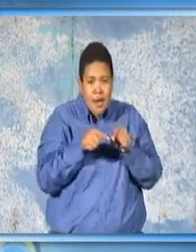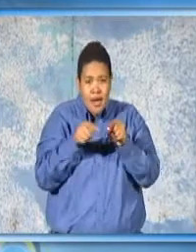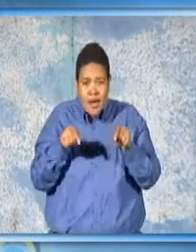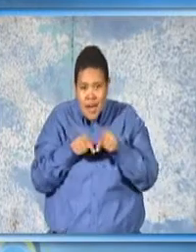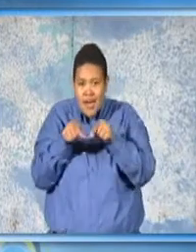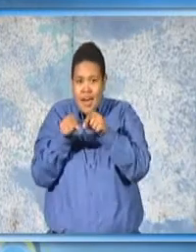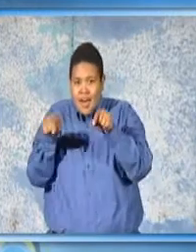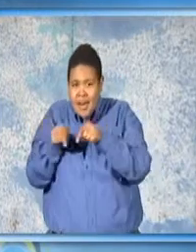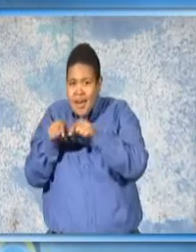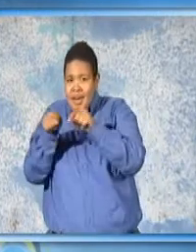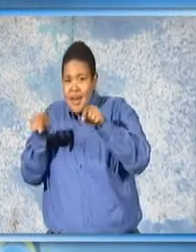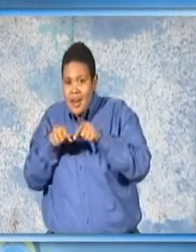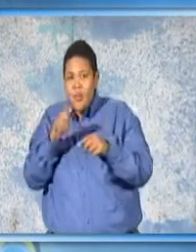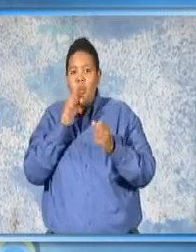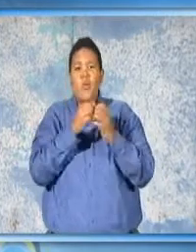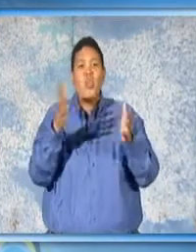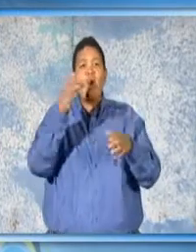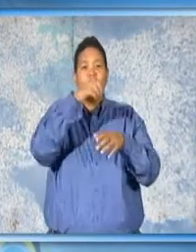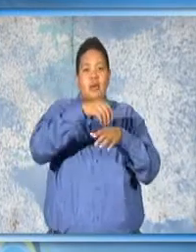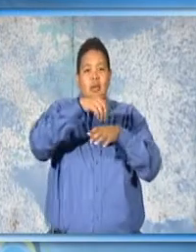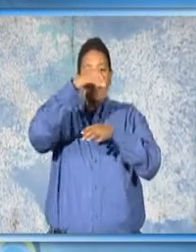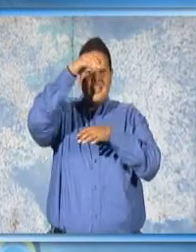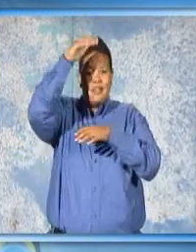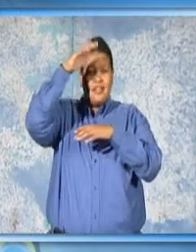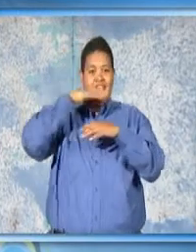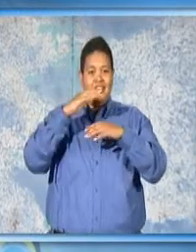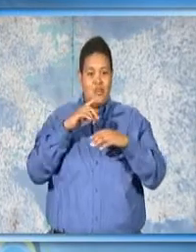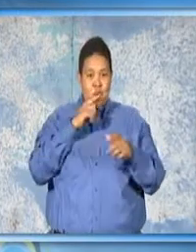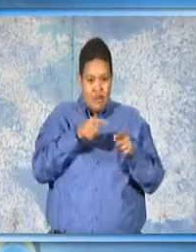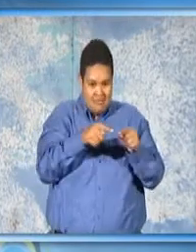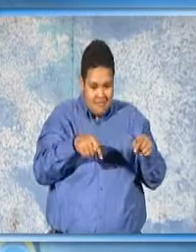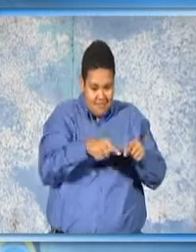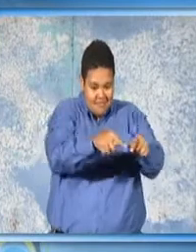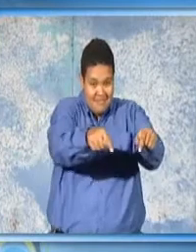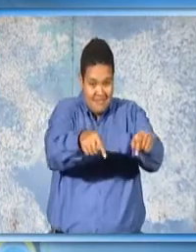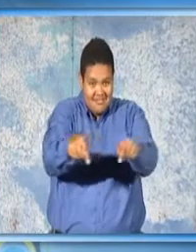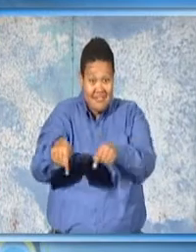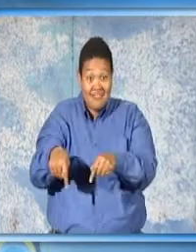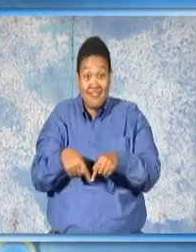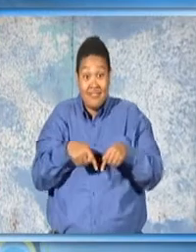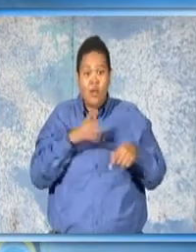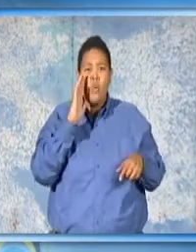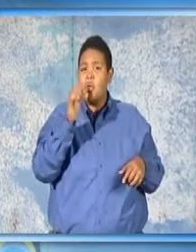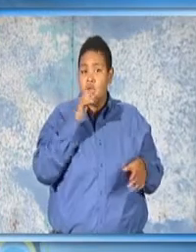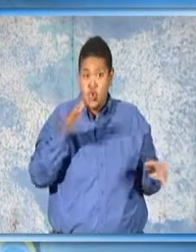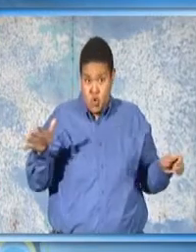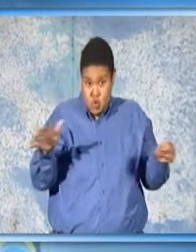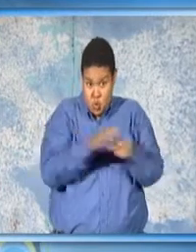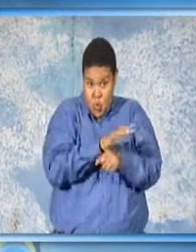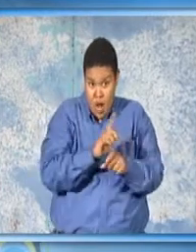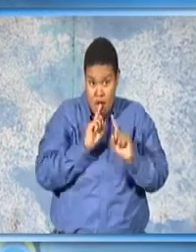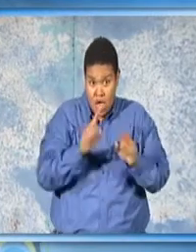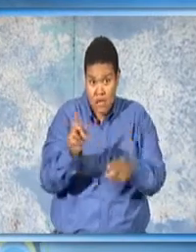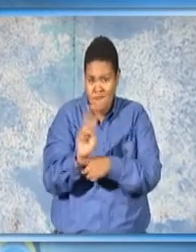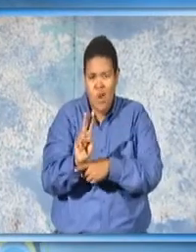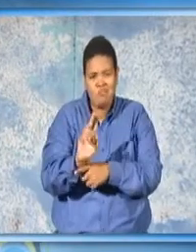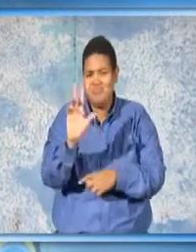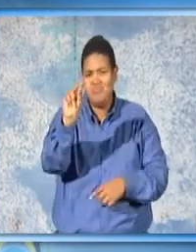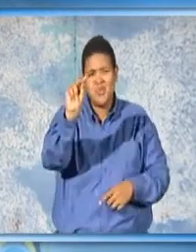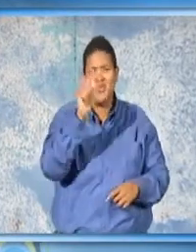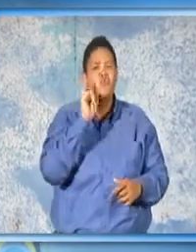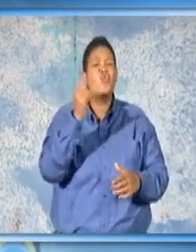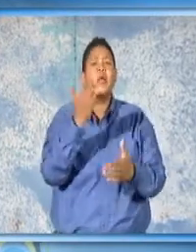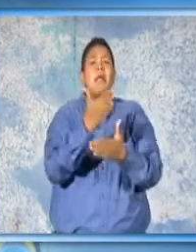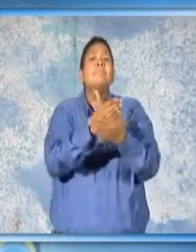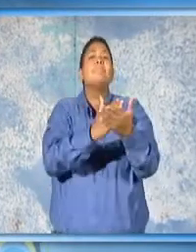without placing them on top of each other. This is not yet the total volume. It is only a part of the